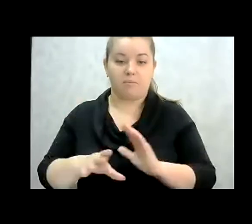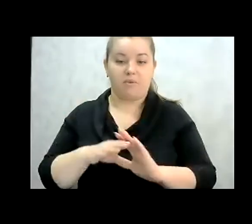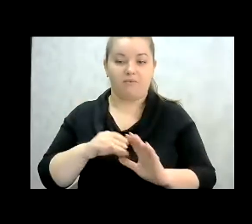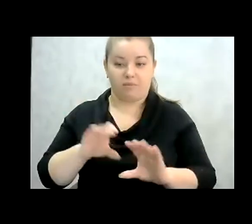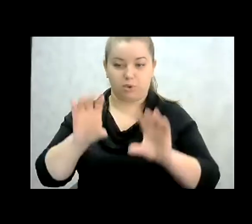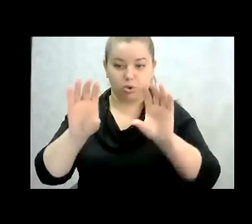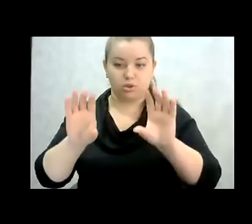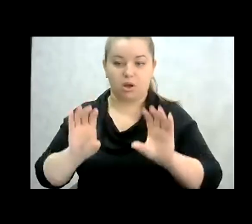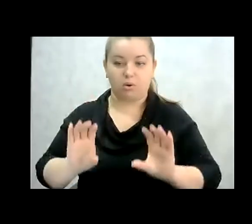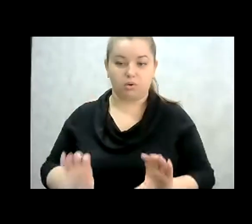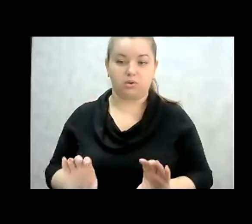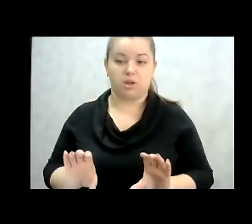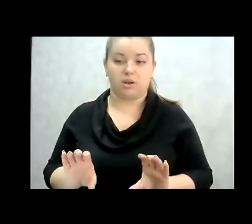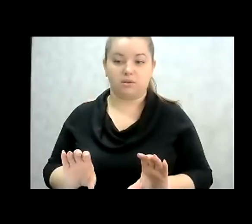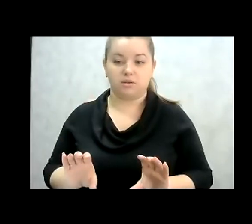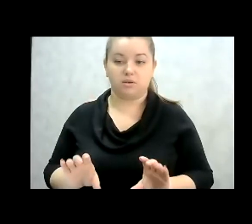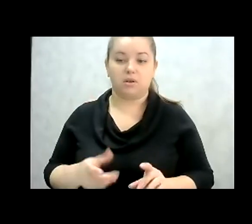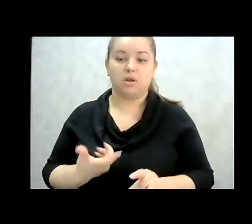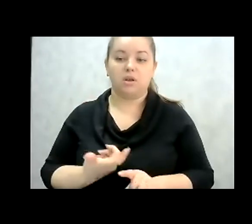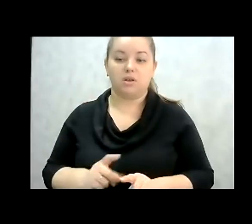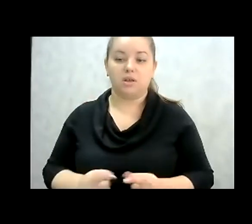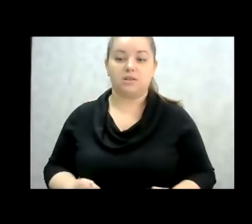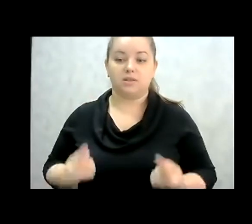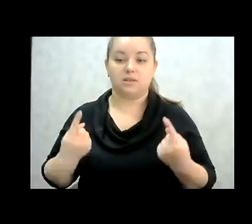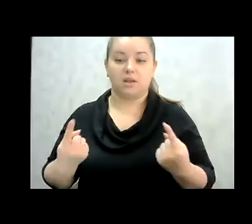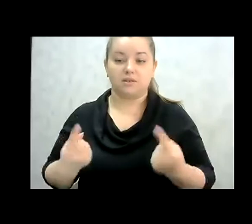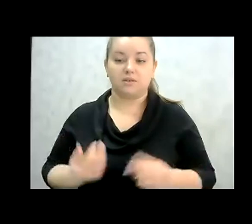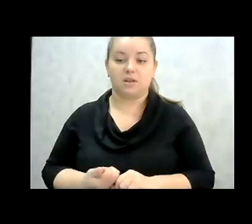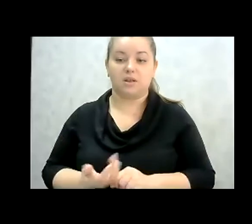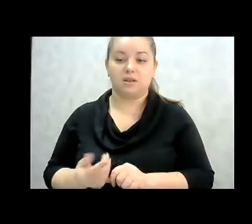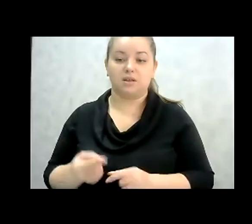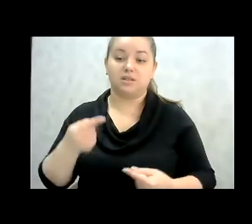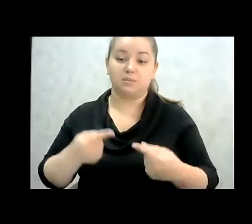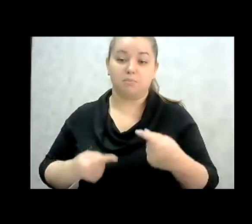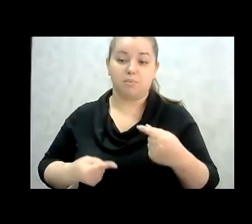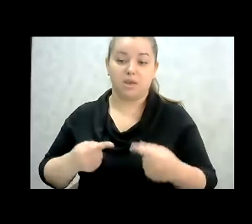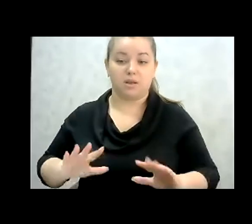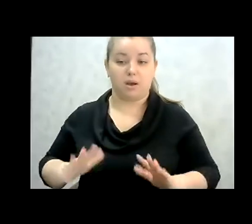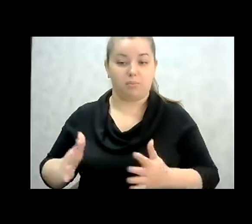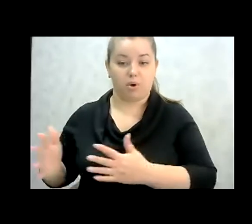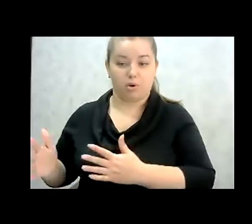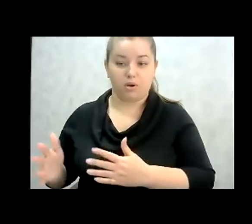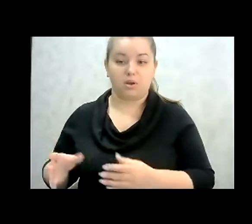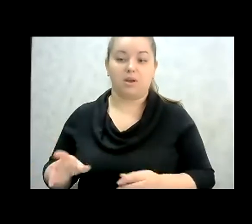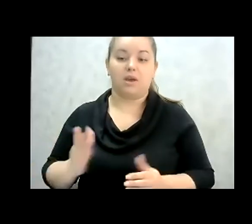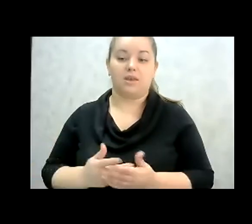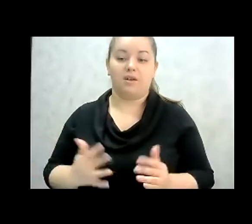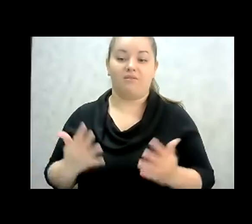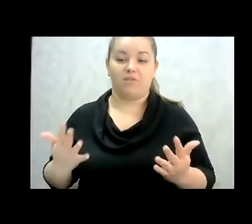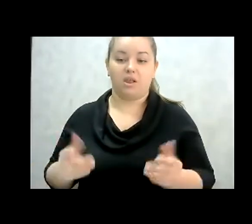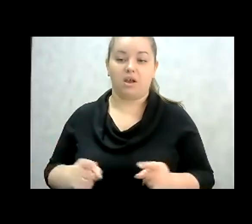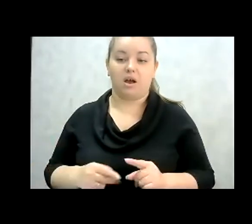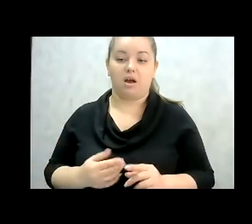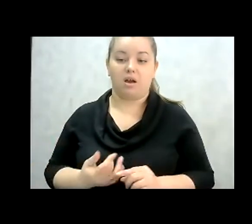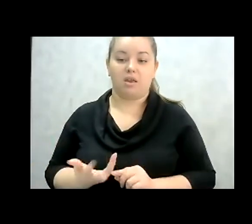stage of the reform of the election-related legislation. There are many